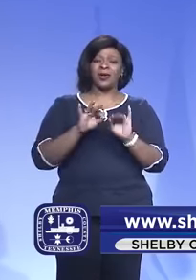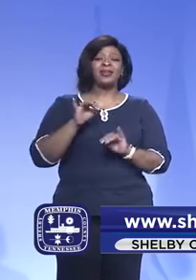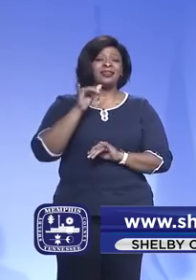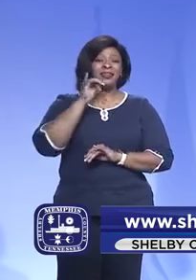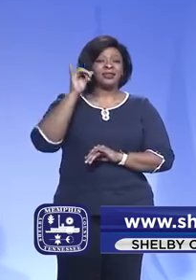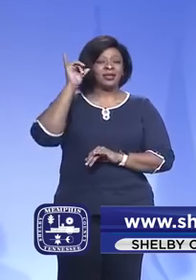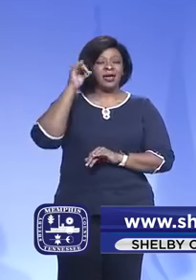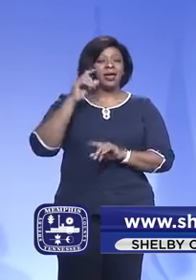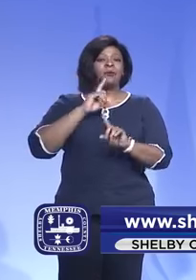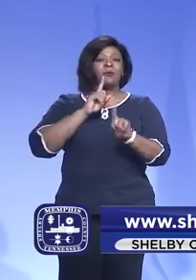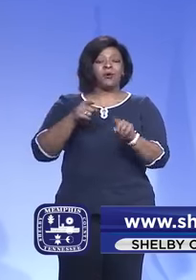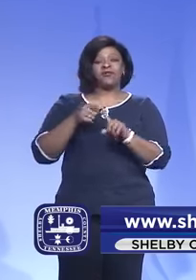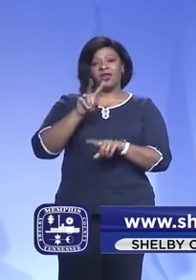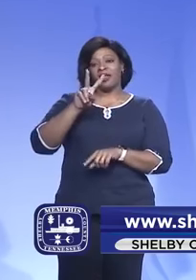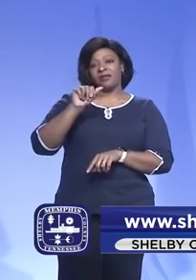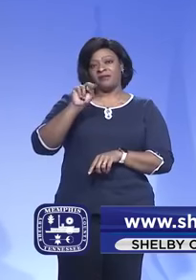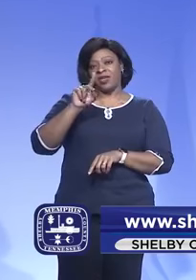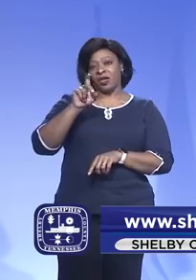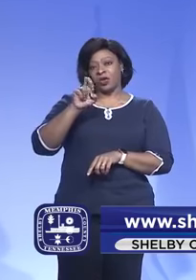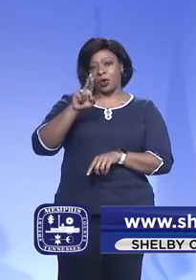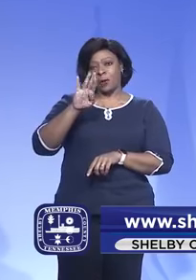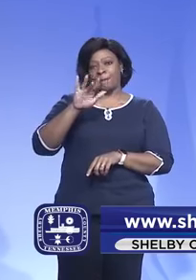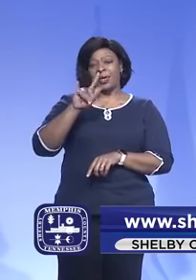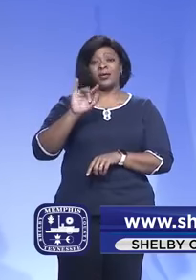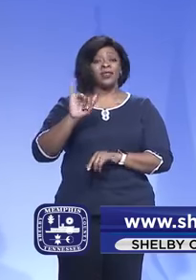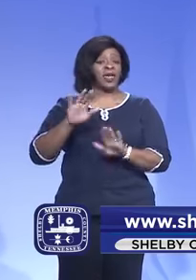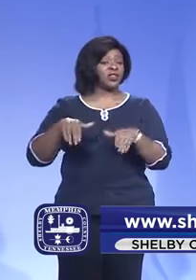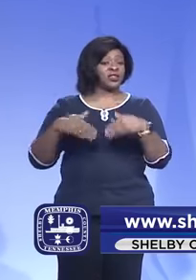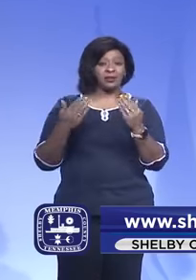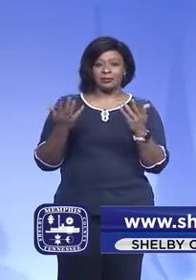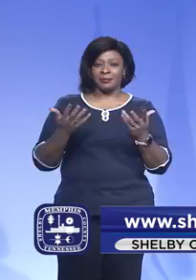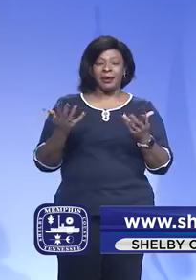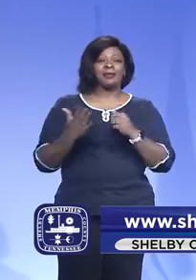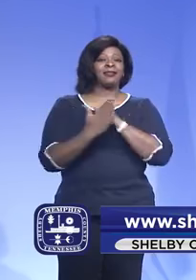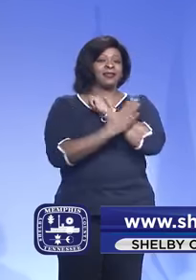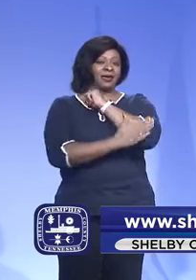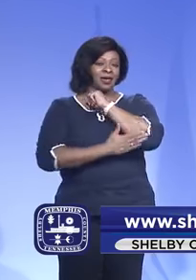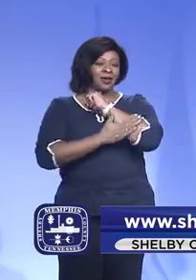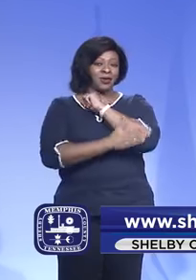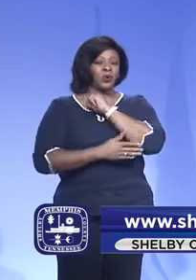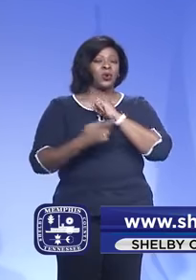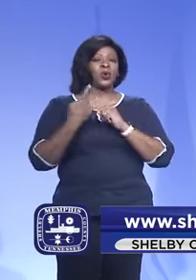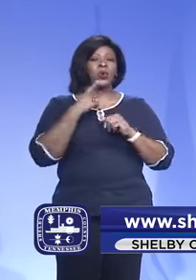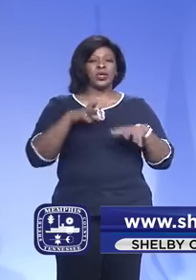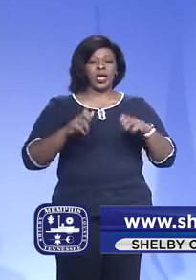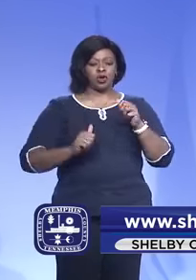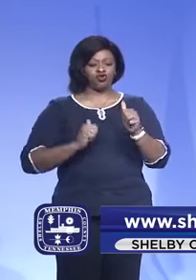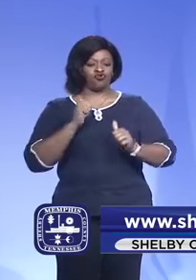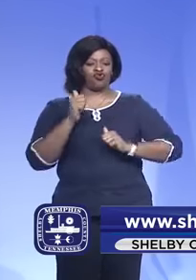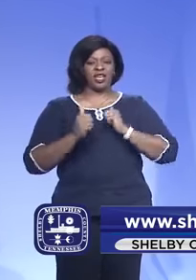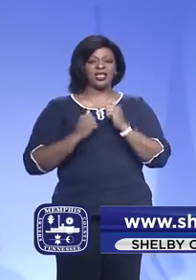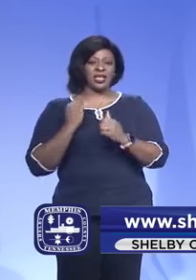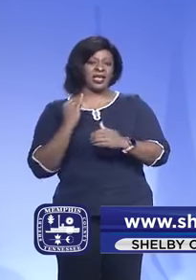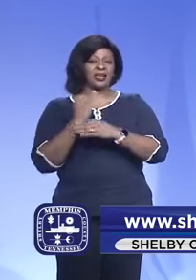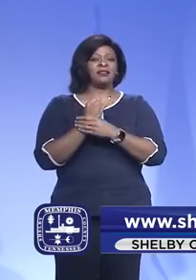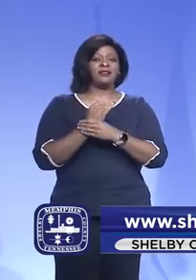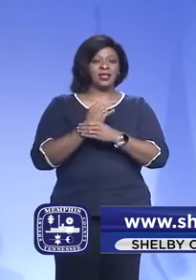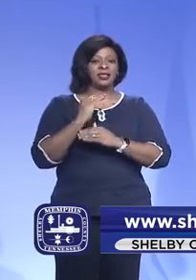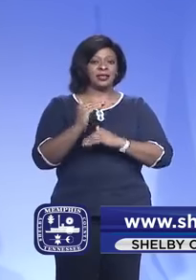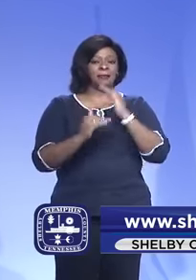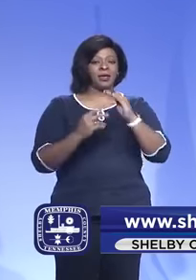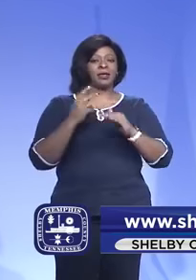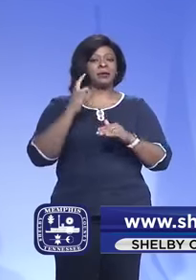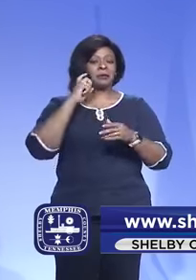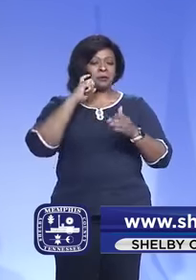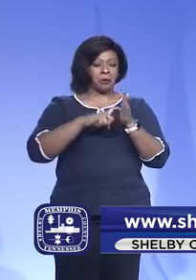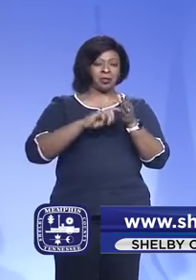was a report from Vanderbilt that suggests that the counties that had taken aggressive intervention measures saw